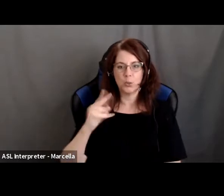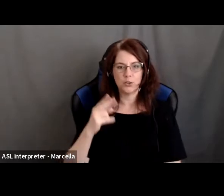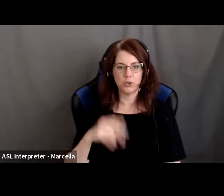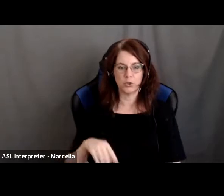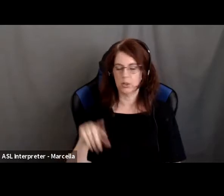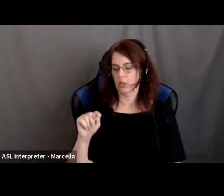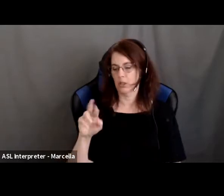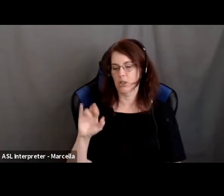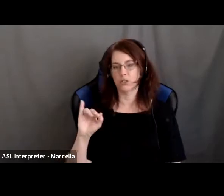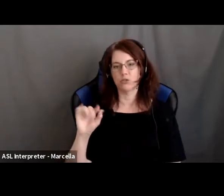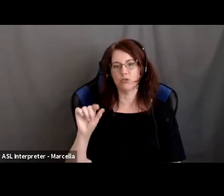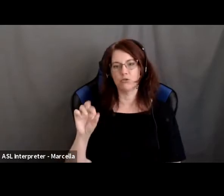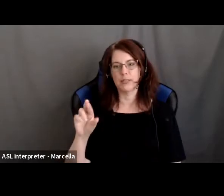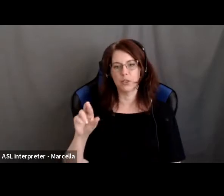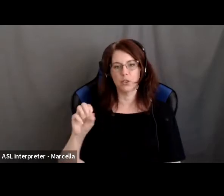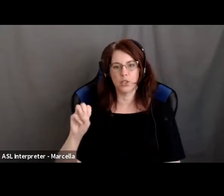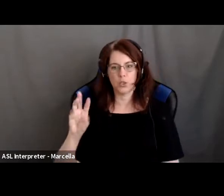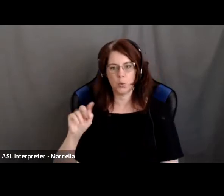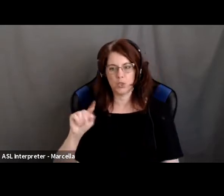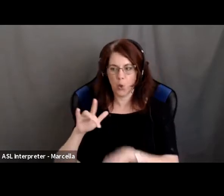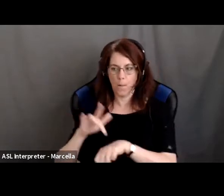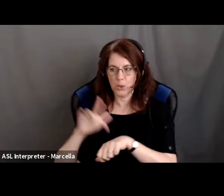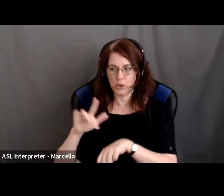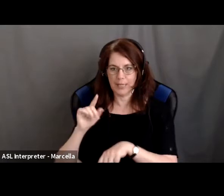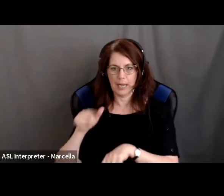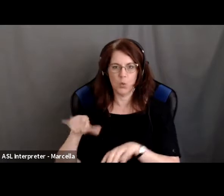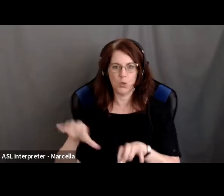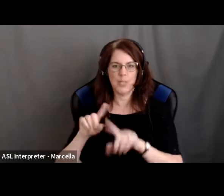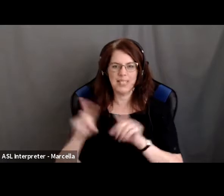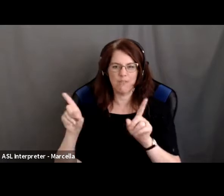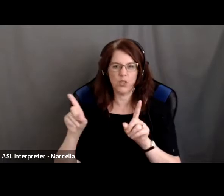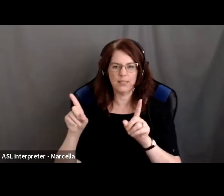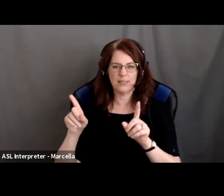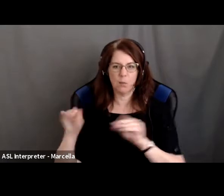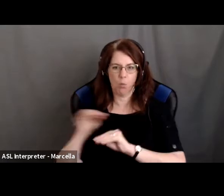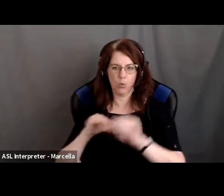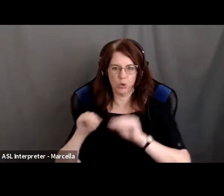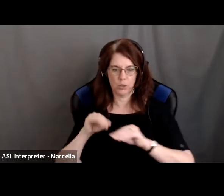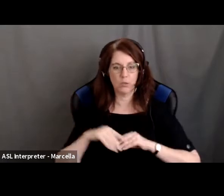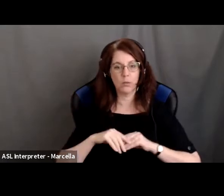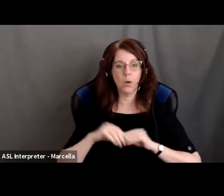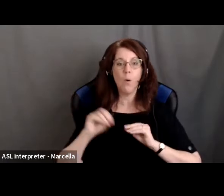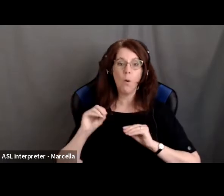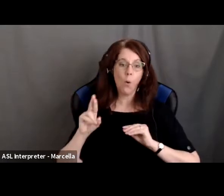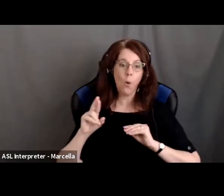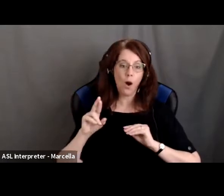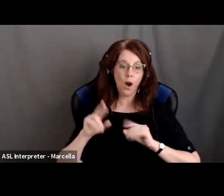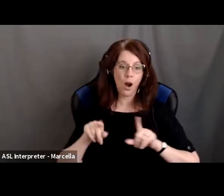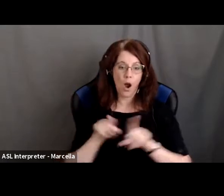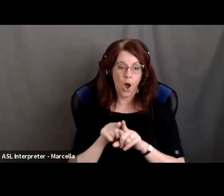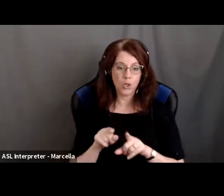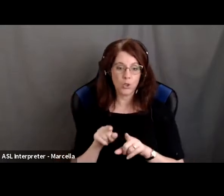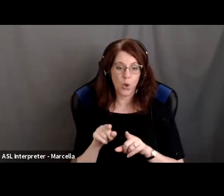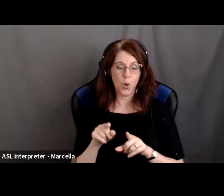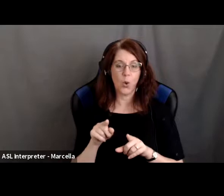switch to, each time you press it, it's going to do a different motion. Or it also comes with